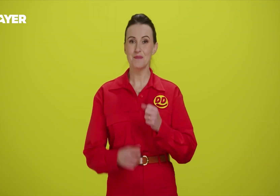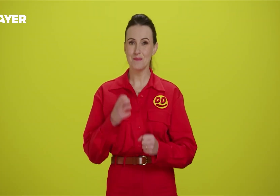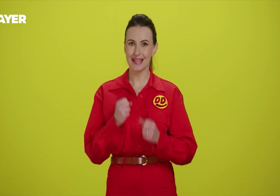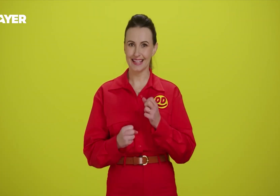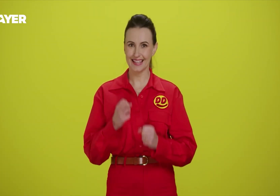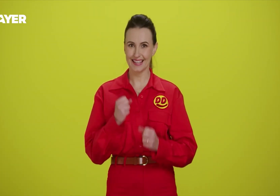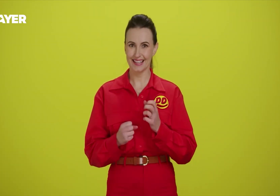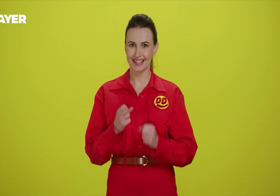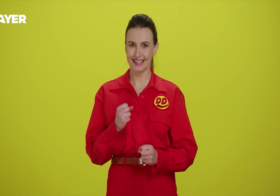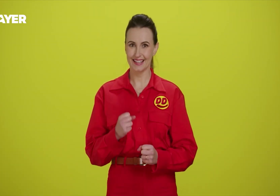Milk.